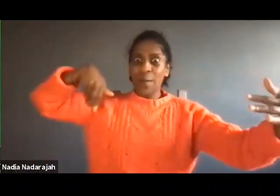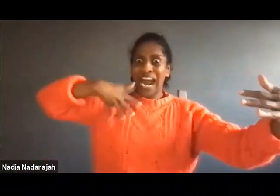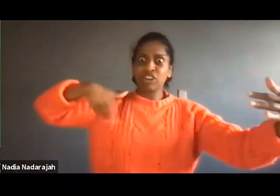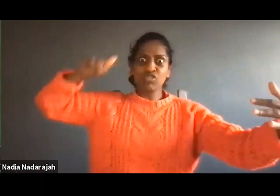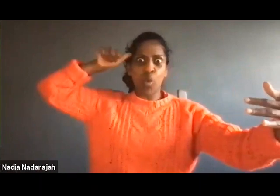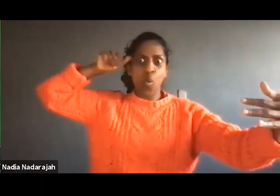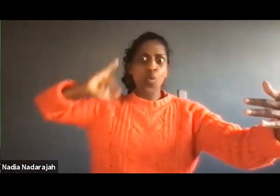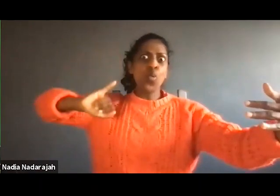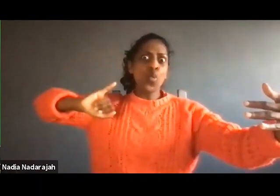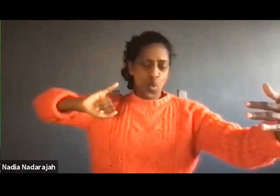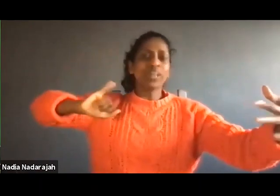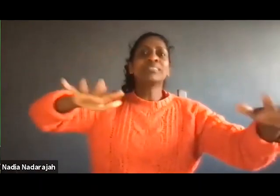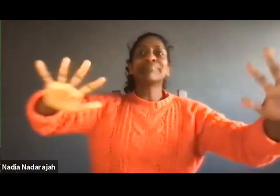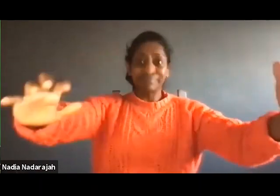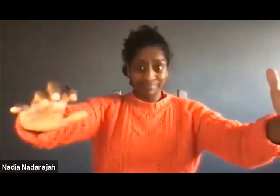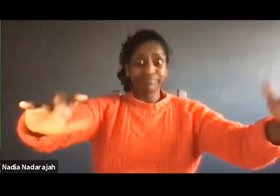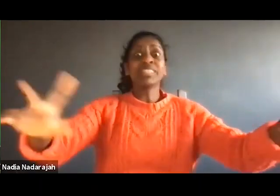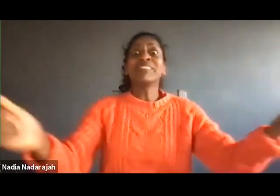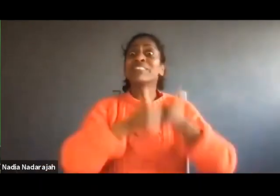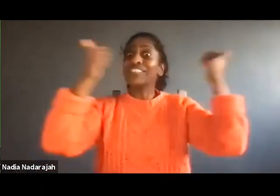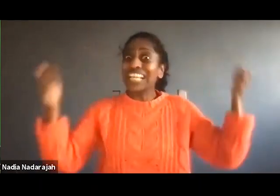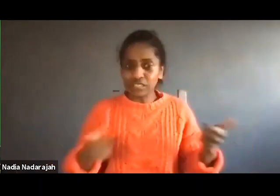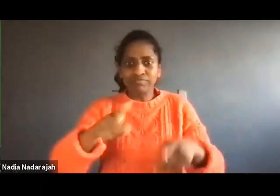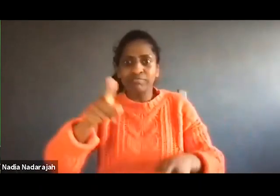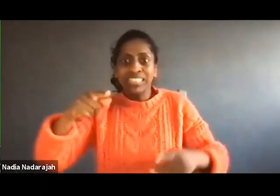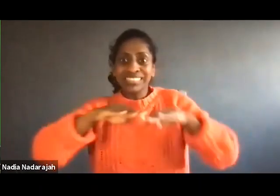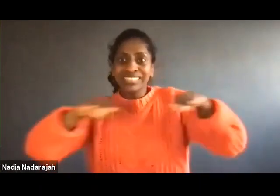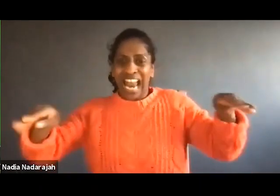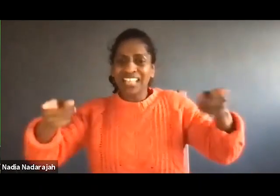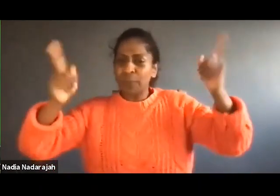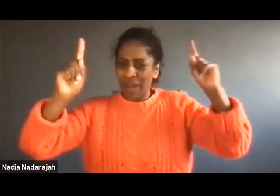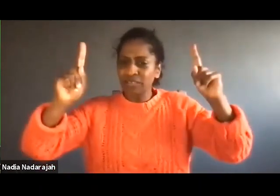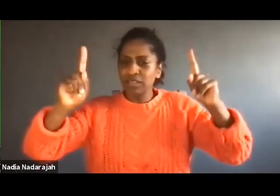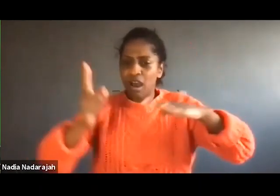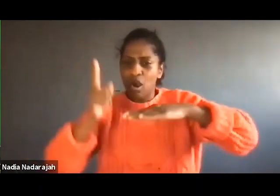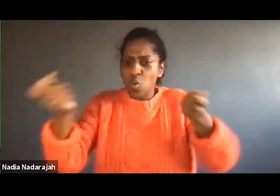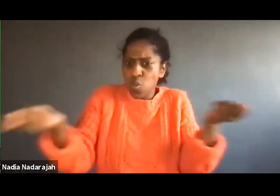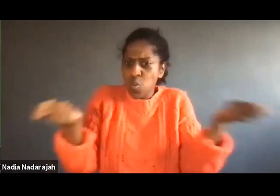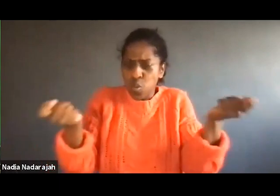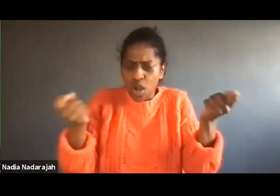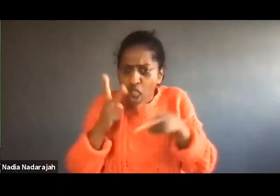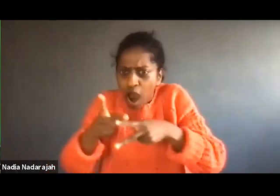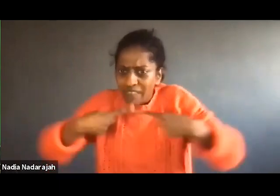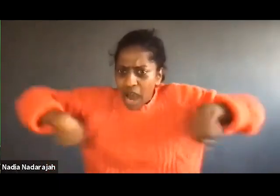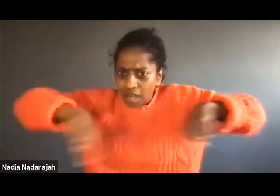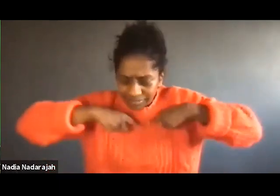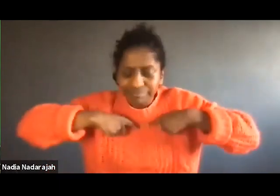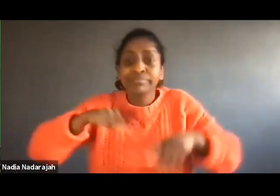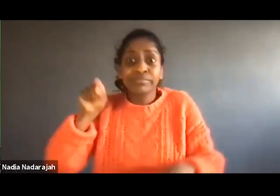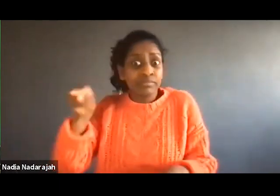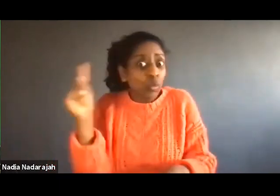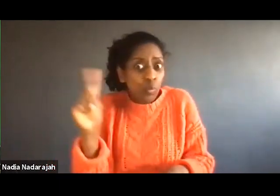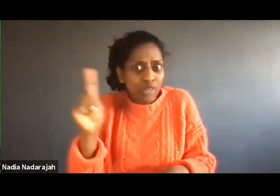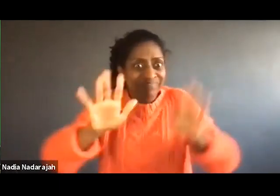carry on with the show and make sure nobody that's come to see the show is aware of the mishap that might have occurred behind the scenes.